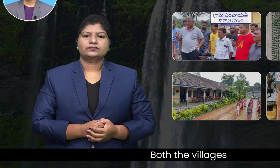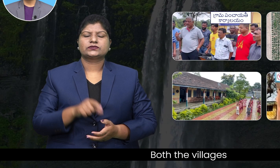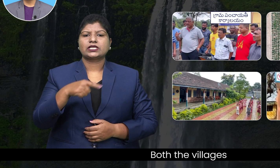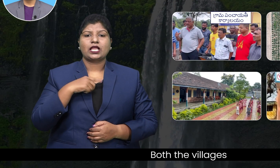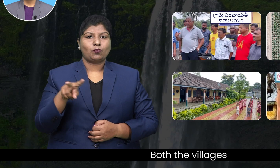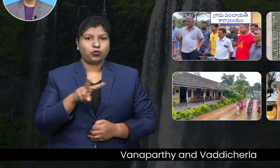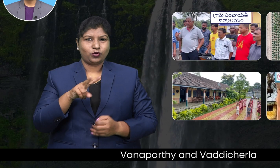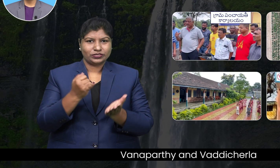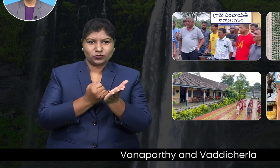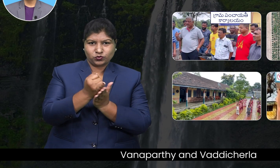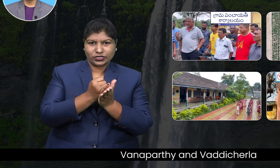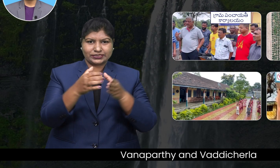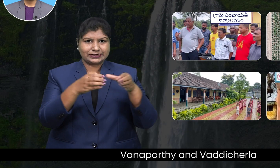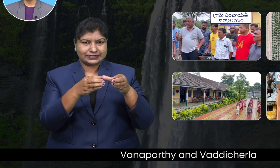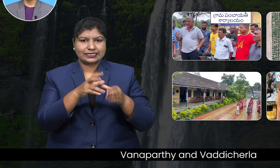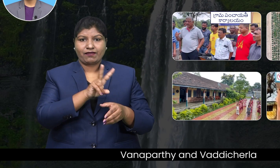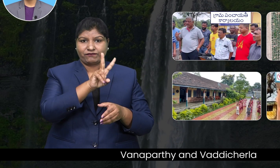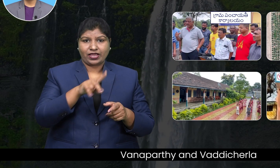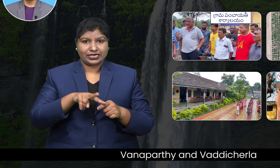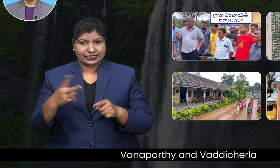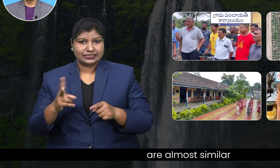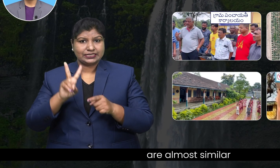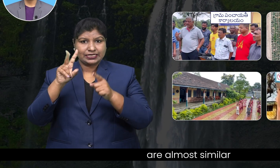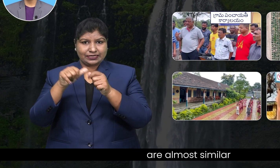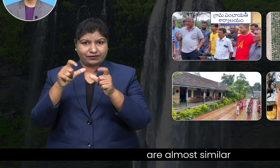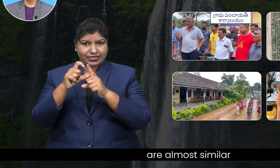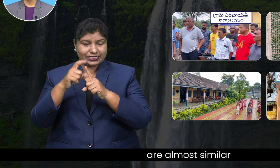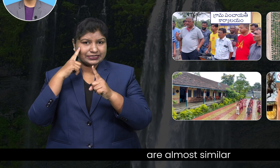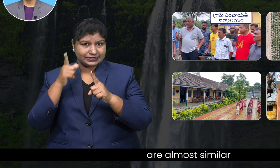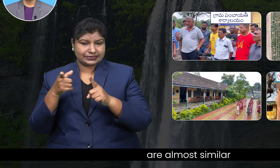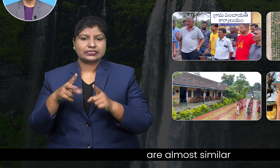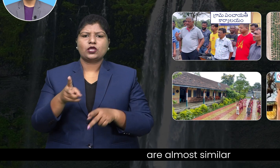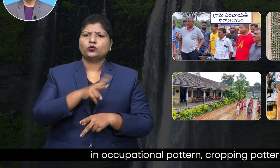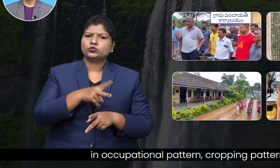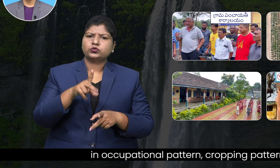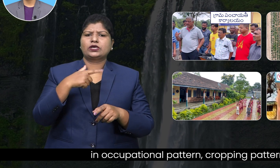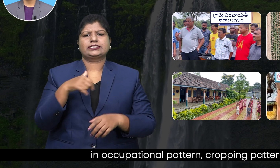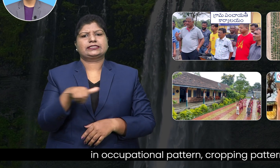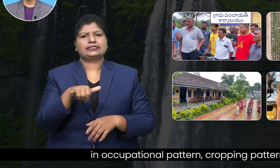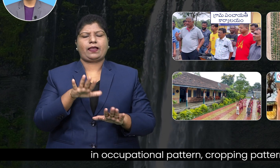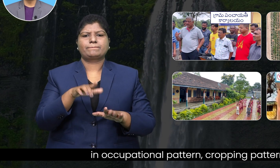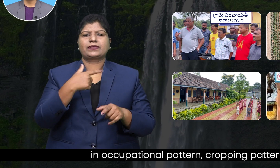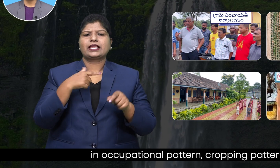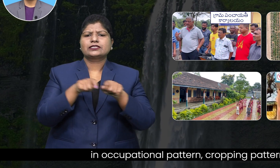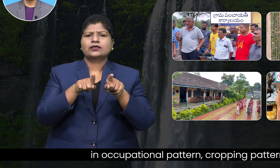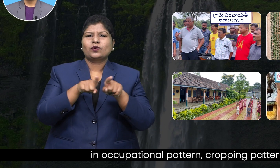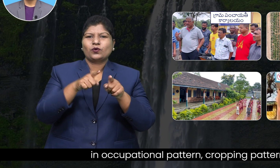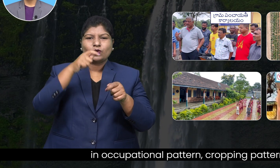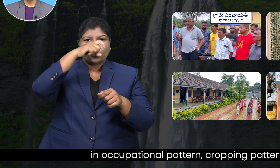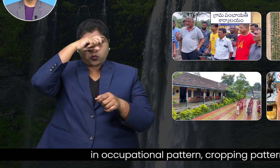Both the villages Vanaparthi and Vaddicherla are almost similar in occupational